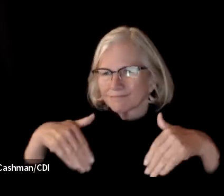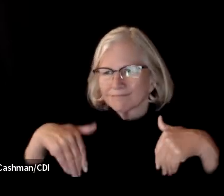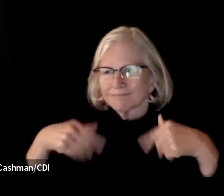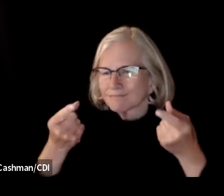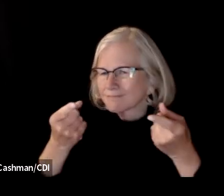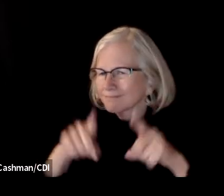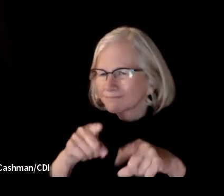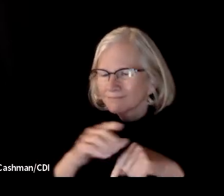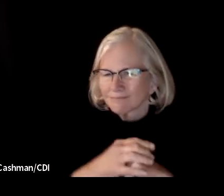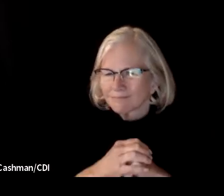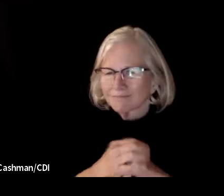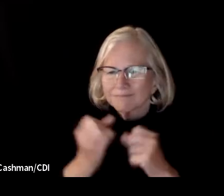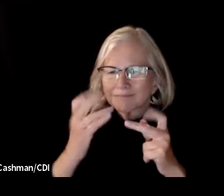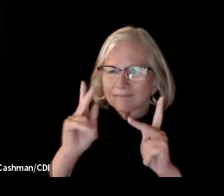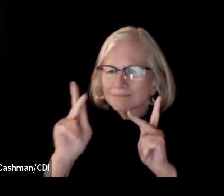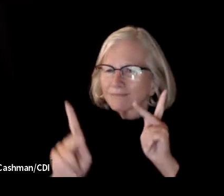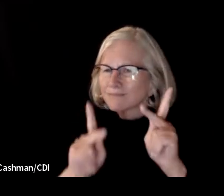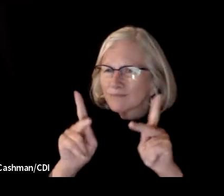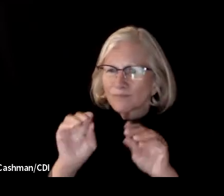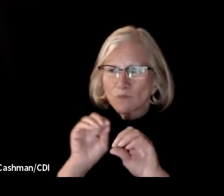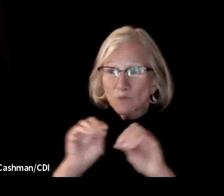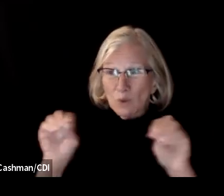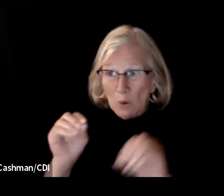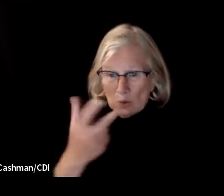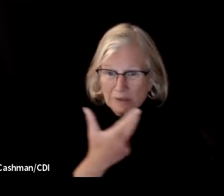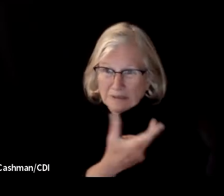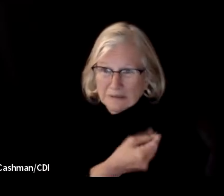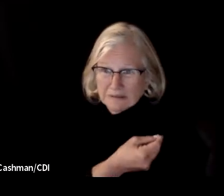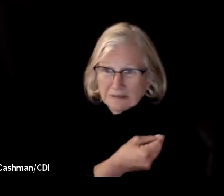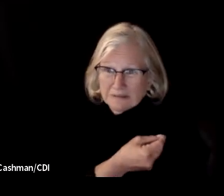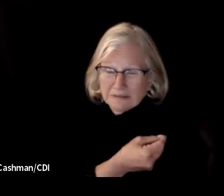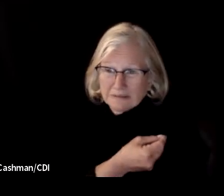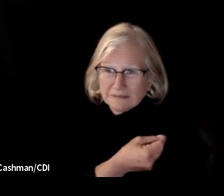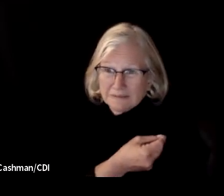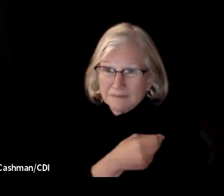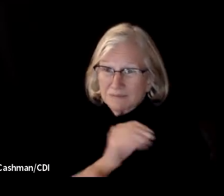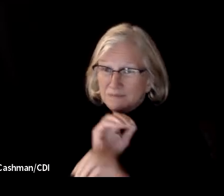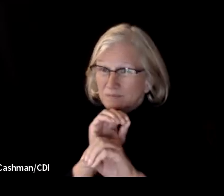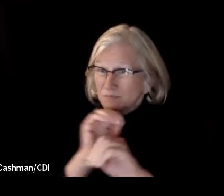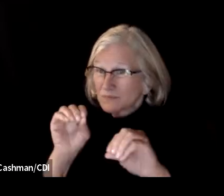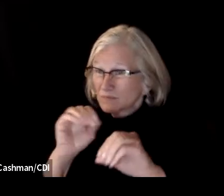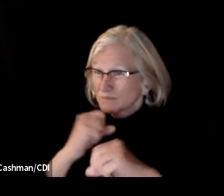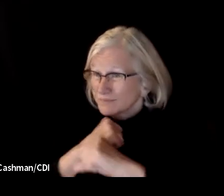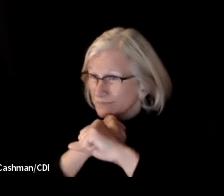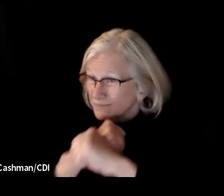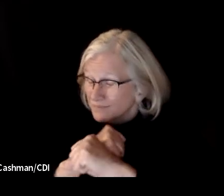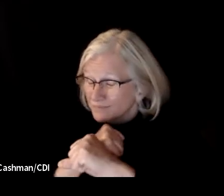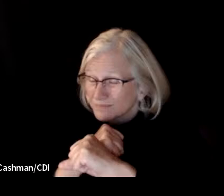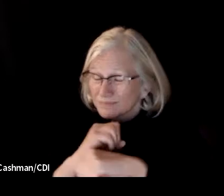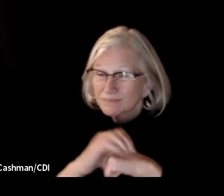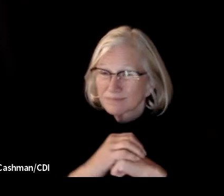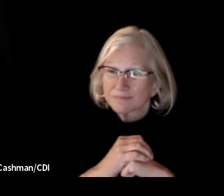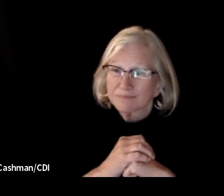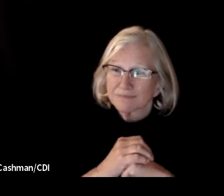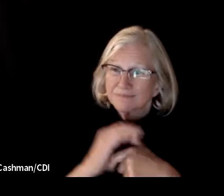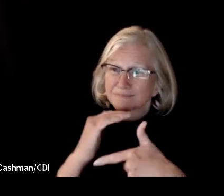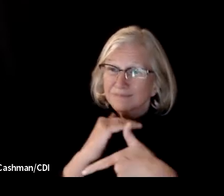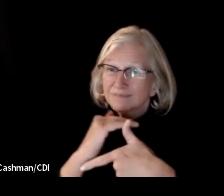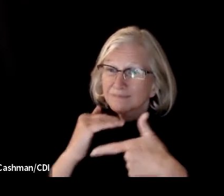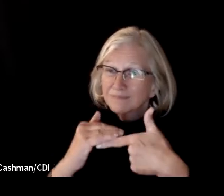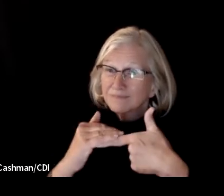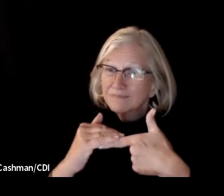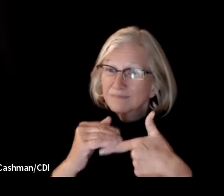including all of those under age 12. That is a big concern, especially with the emergence of the extremely infectious Delta